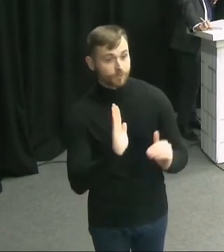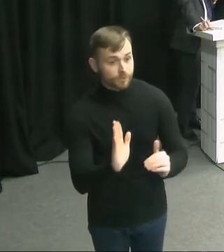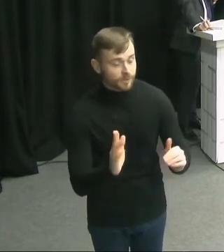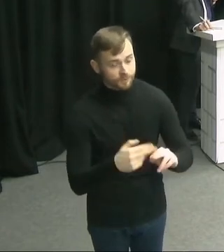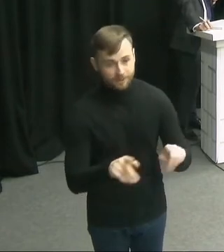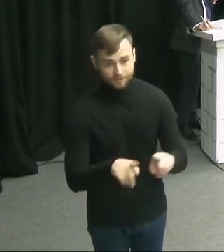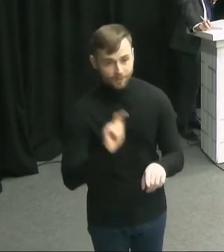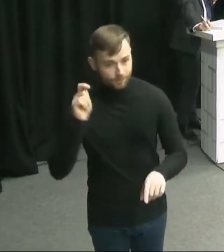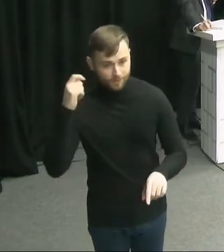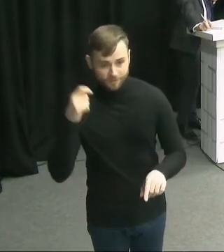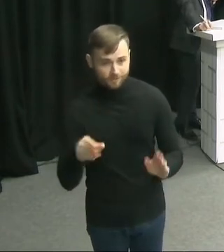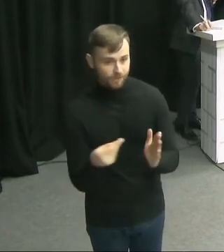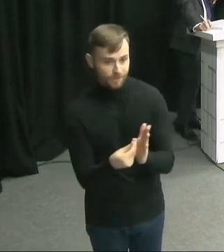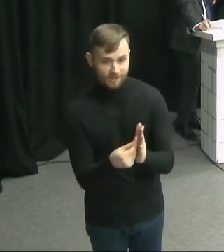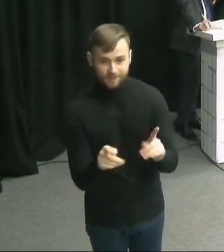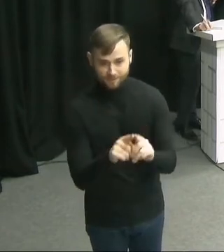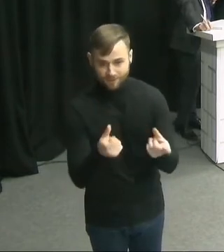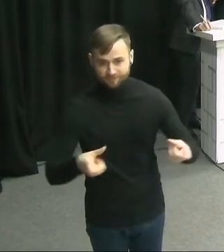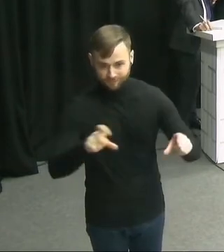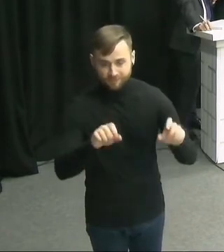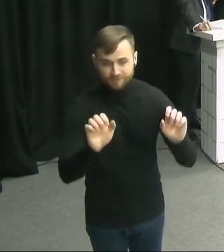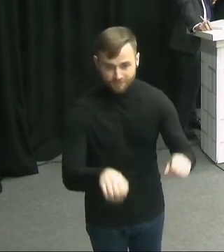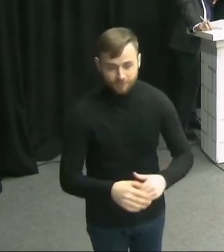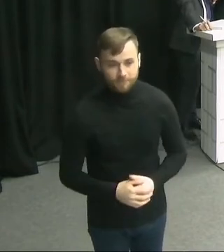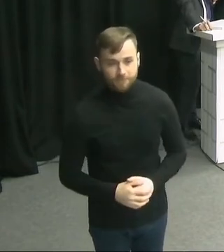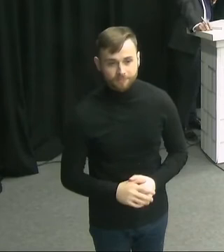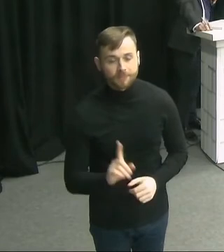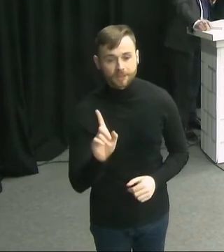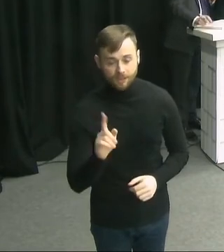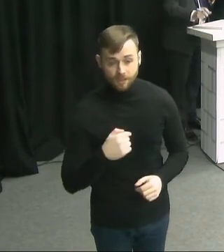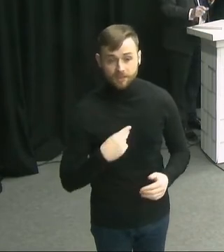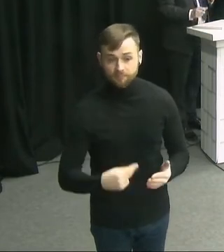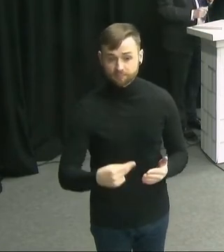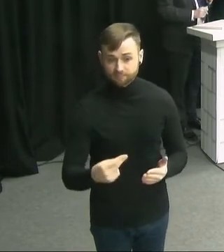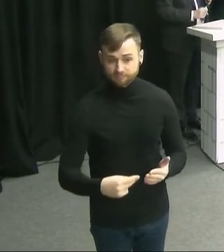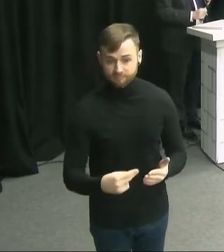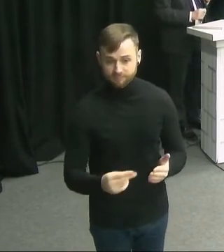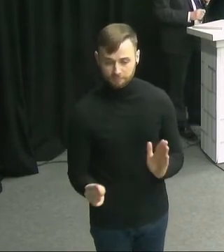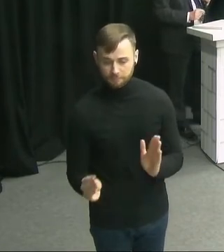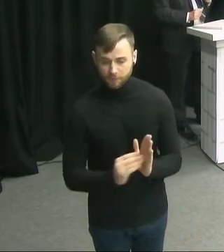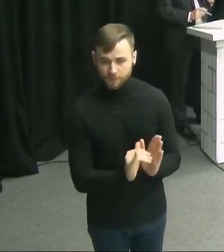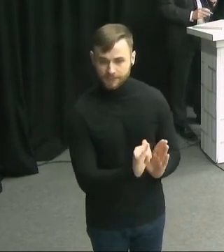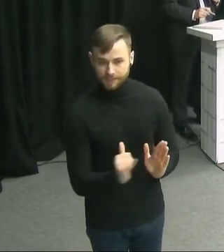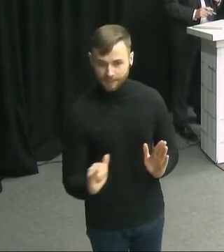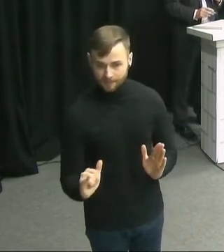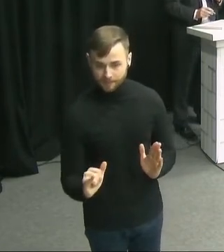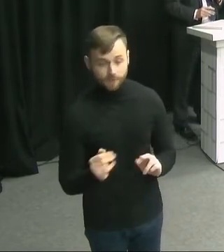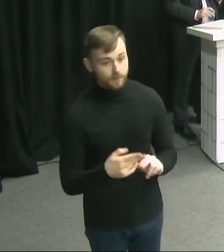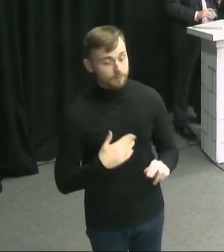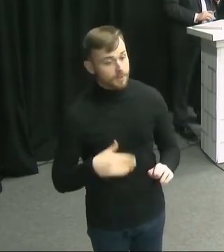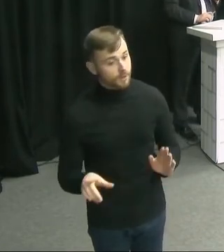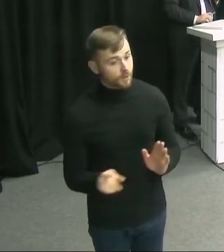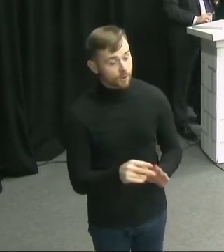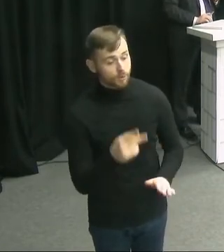We cannot only give scholarships for good grades. We need to ensure that the students